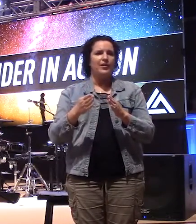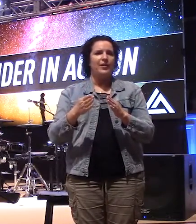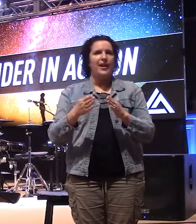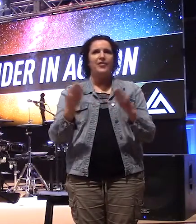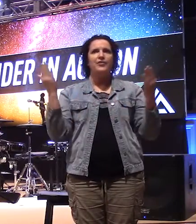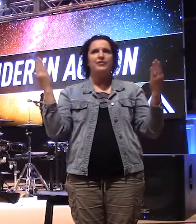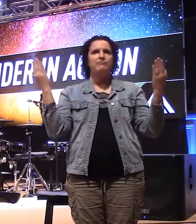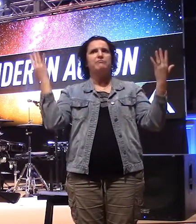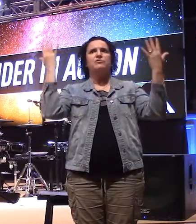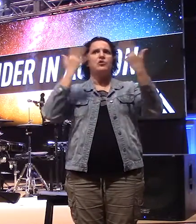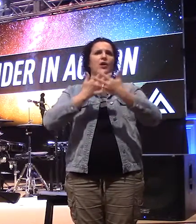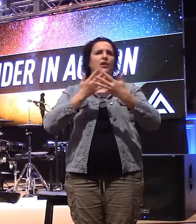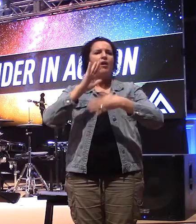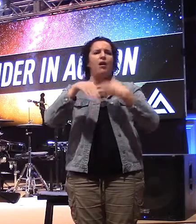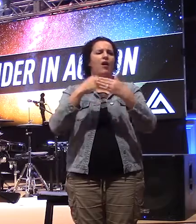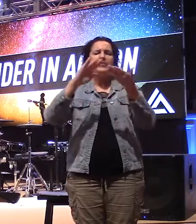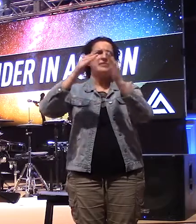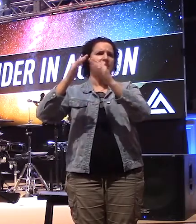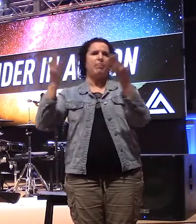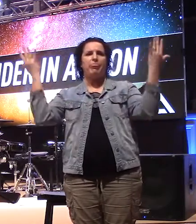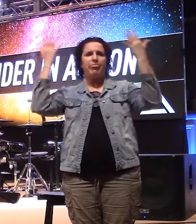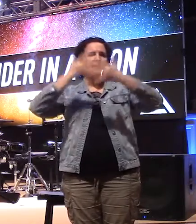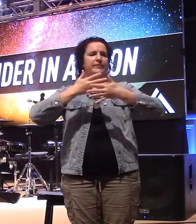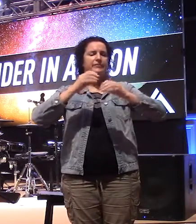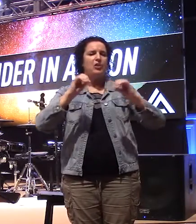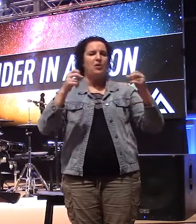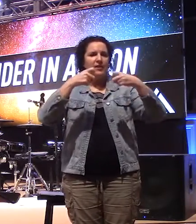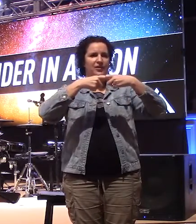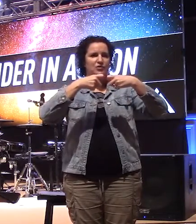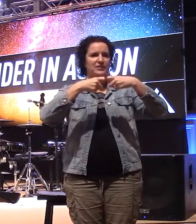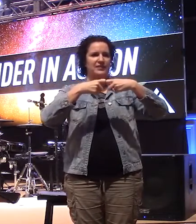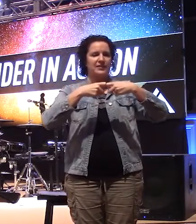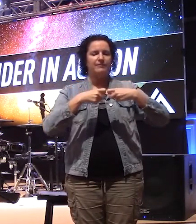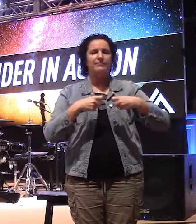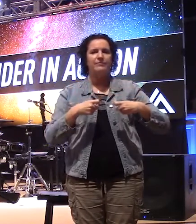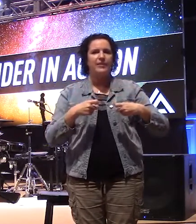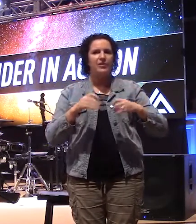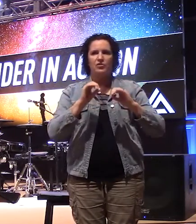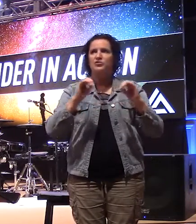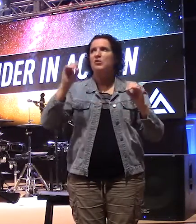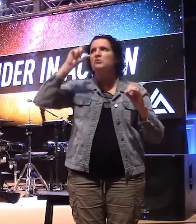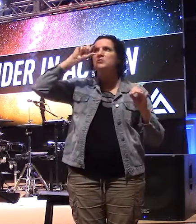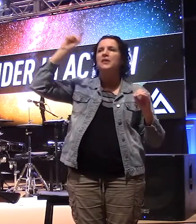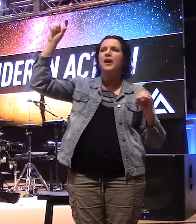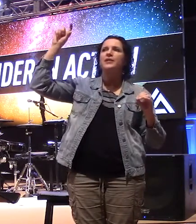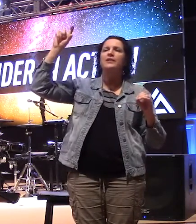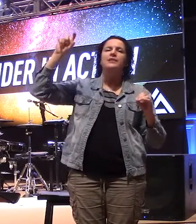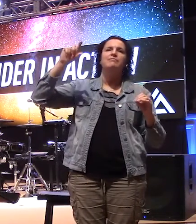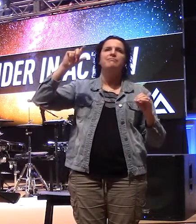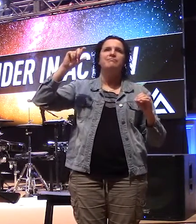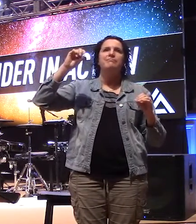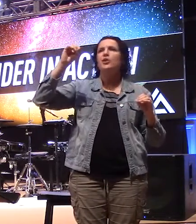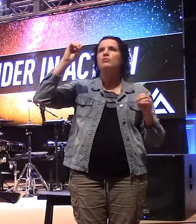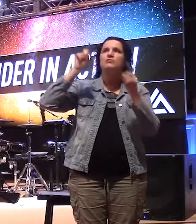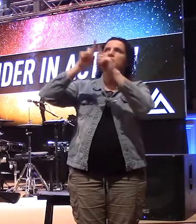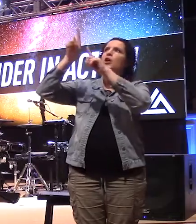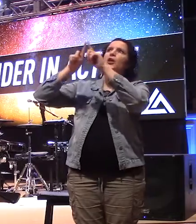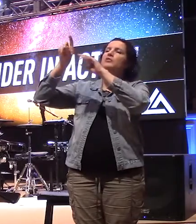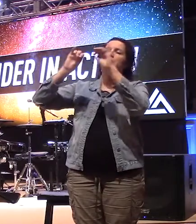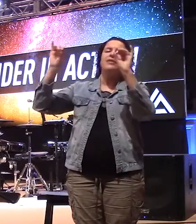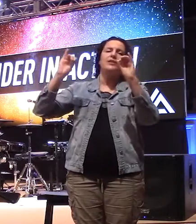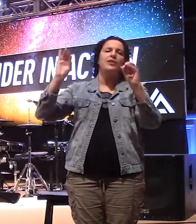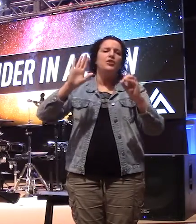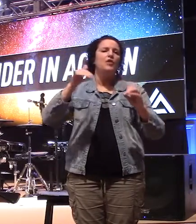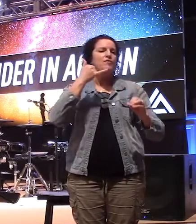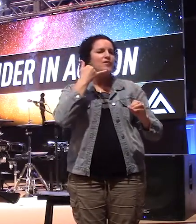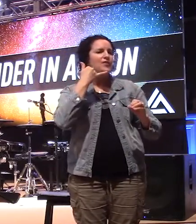over the whole state. Let's say it's cloudy night, so there's no light from the sun, from the moon, the stars, and your phone's